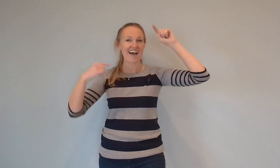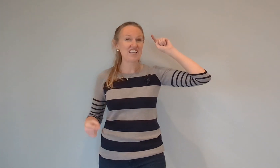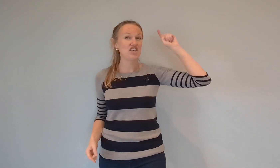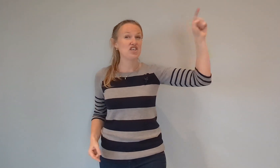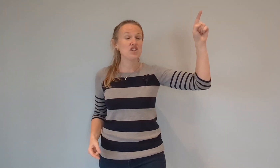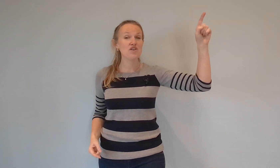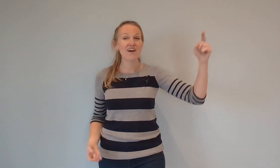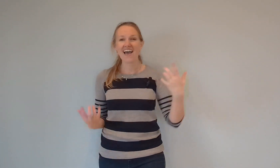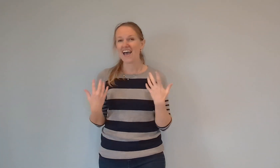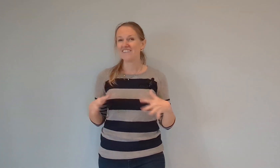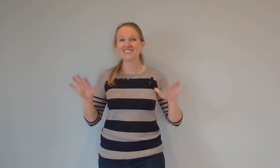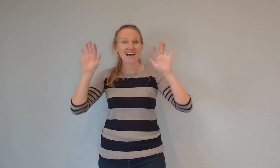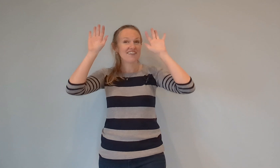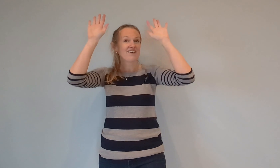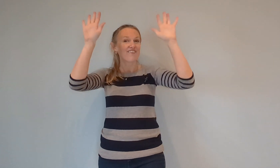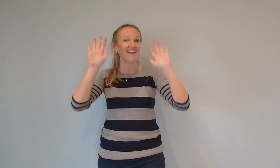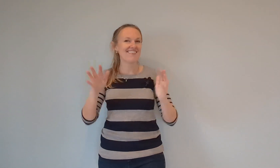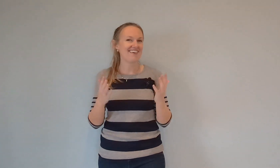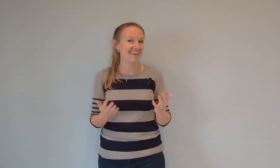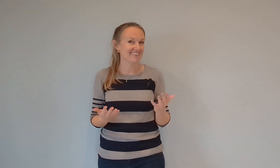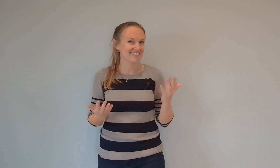Hallelujah, you have done great things.